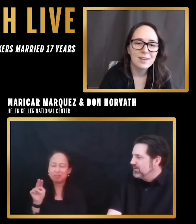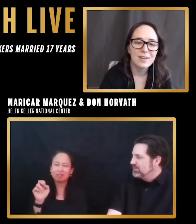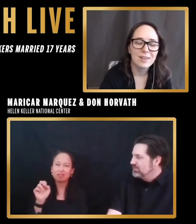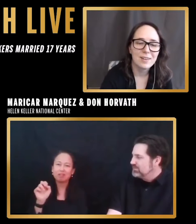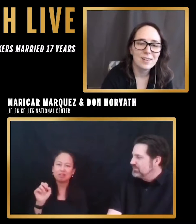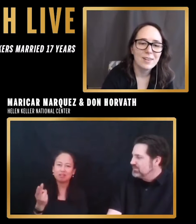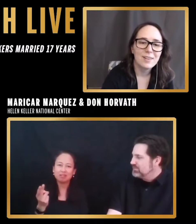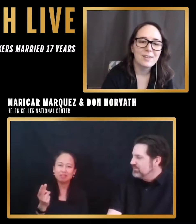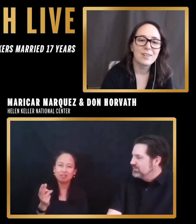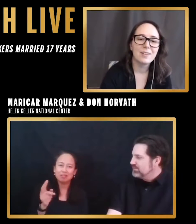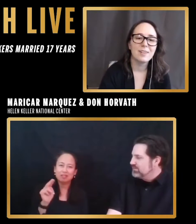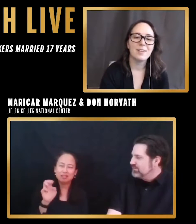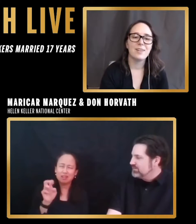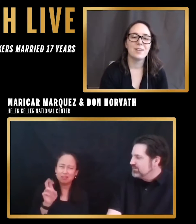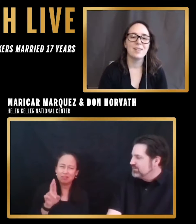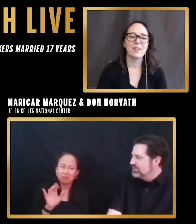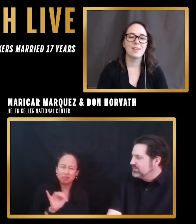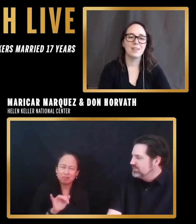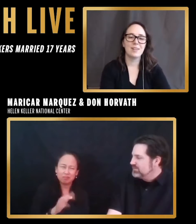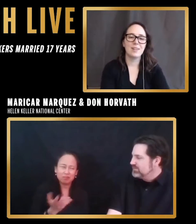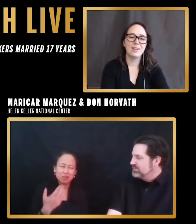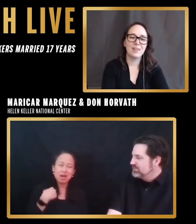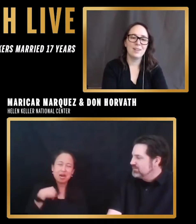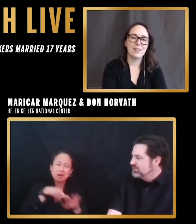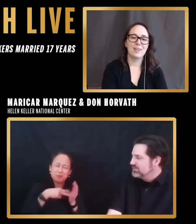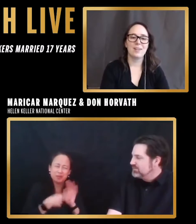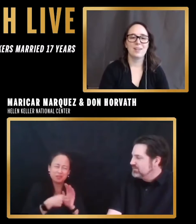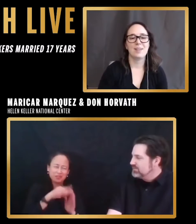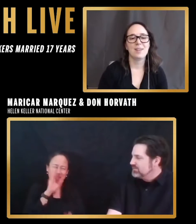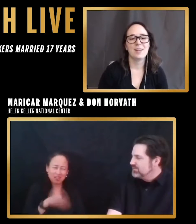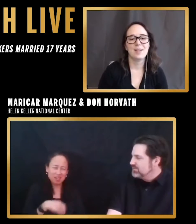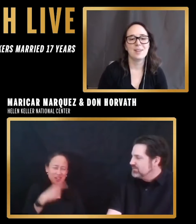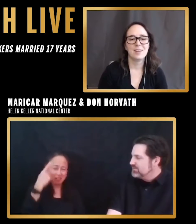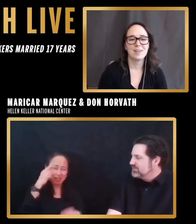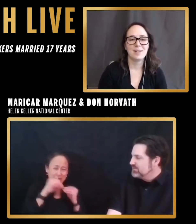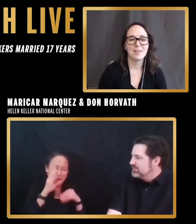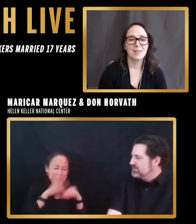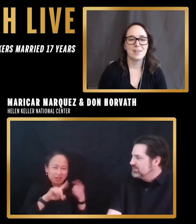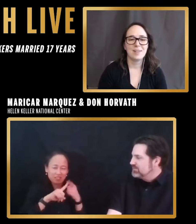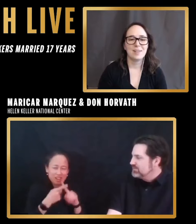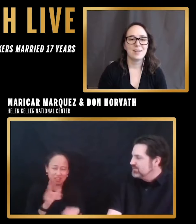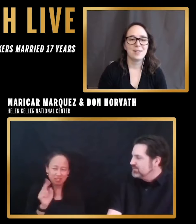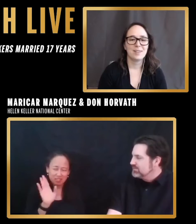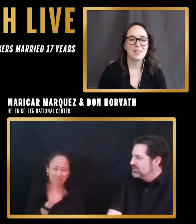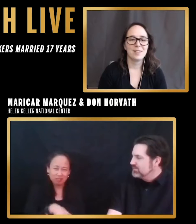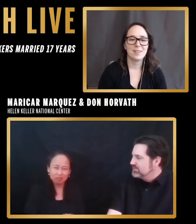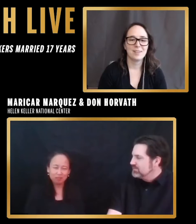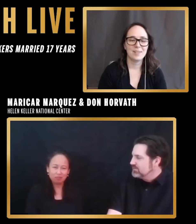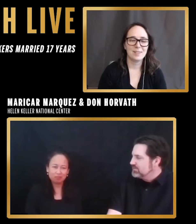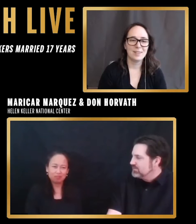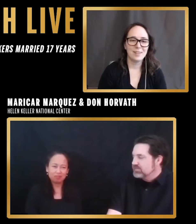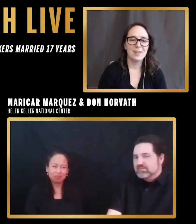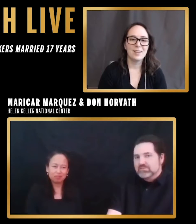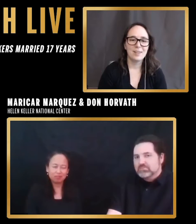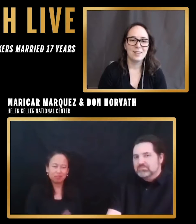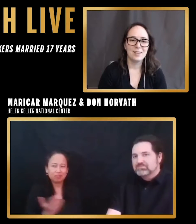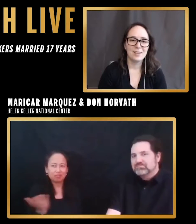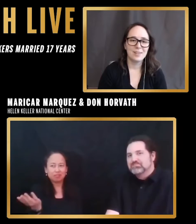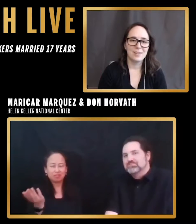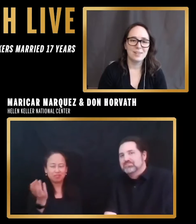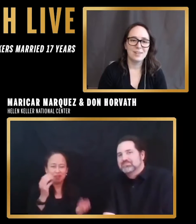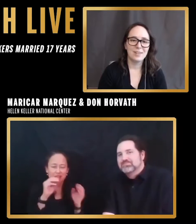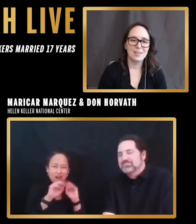N-E-V-E-R, never will we get together. And he's like, oh, never? I'm like, yeah, no, it's never going to happen.